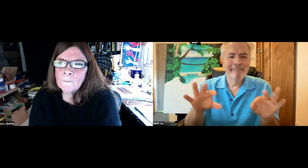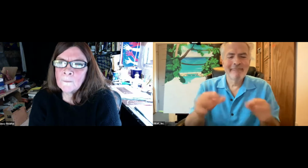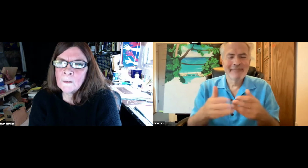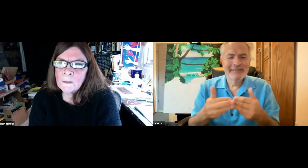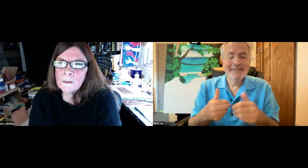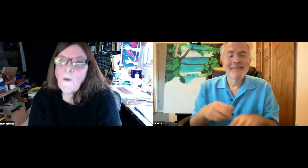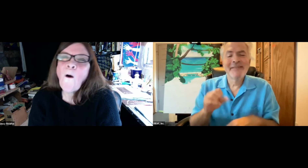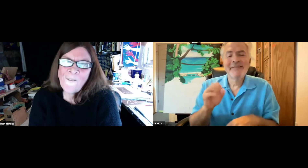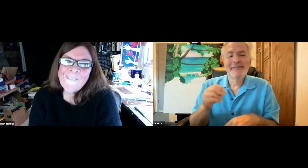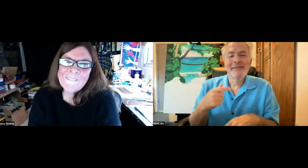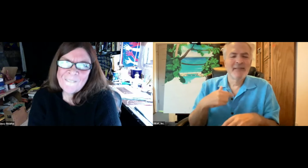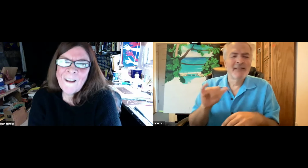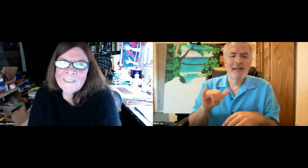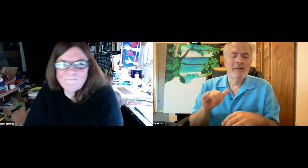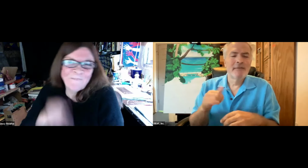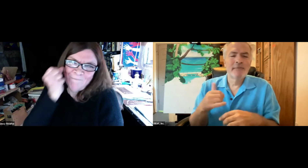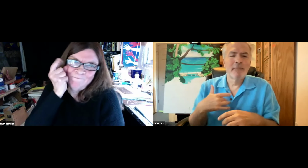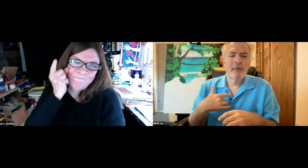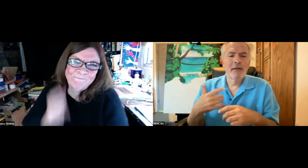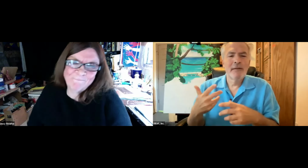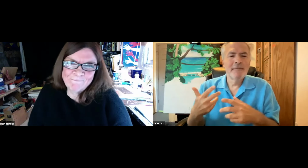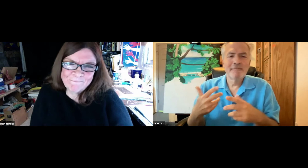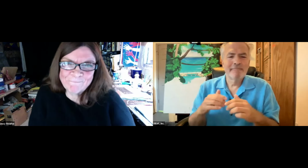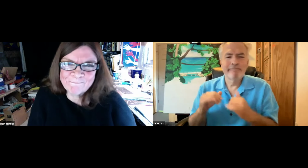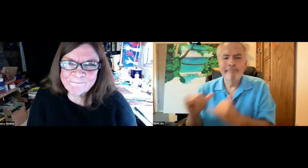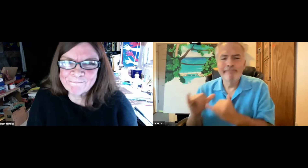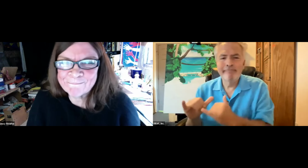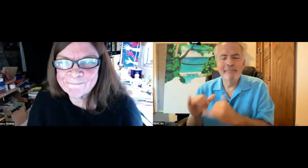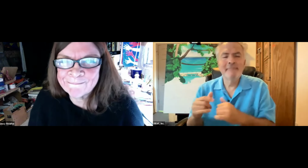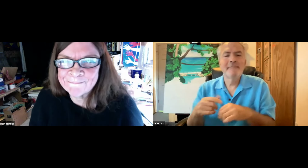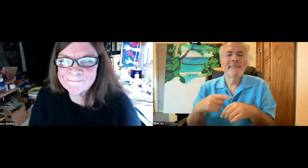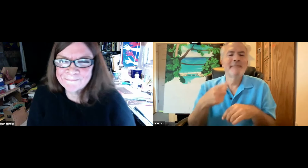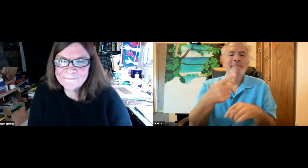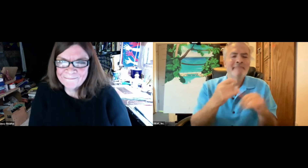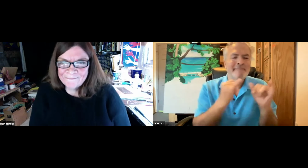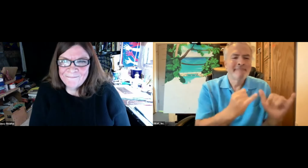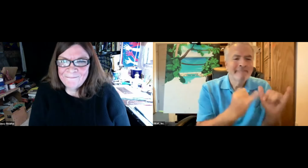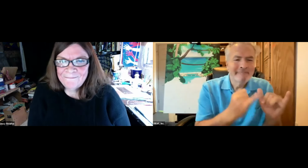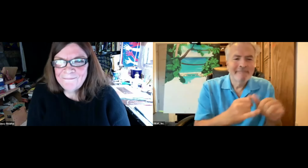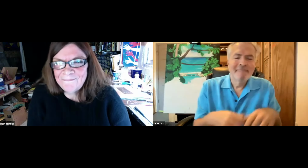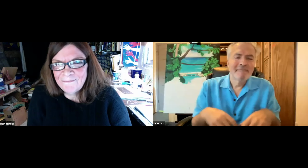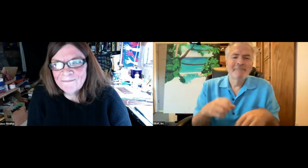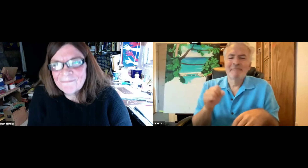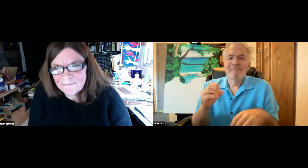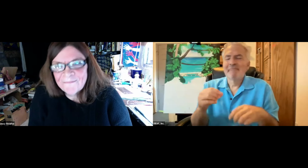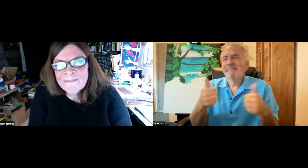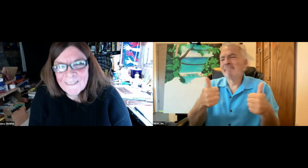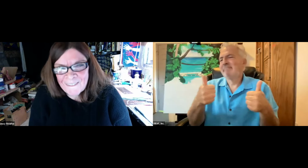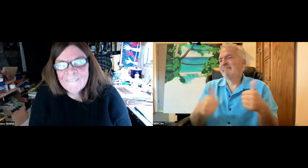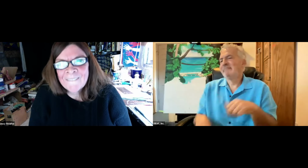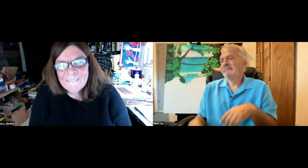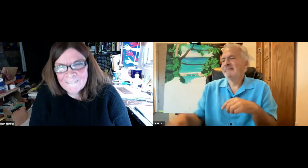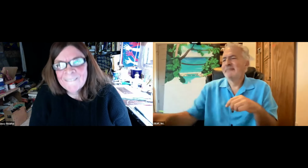sign, they understand me. And so I can just feel comfortable and know that my message is coming across. So I totally get where you're coming